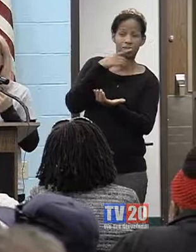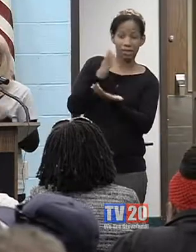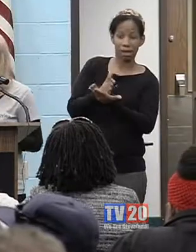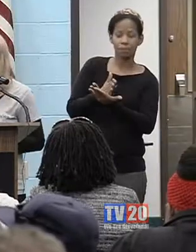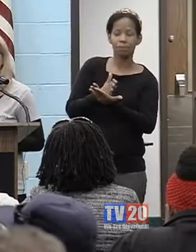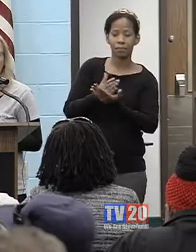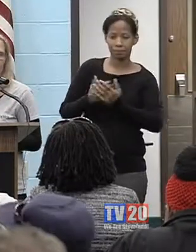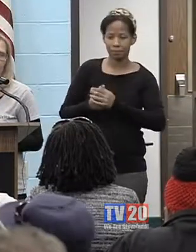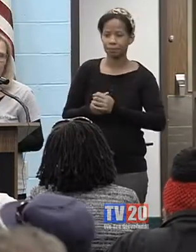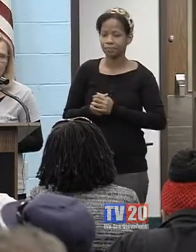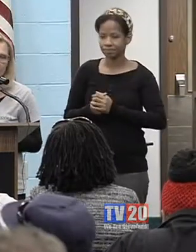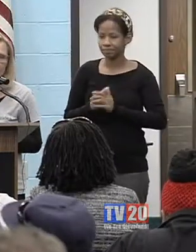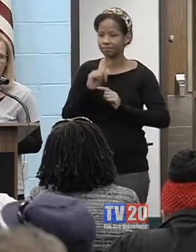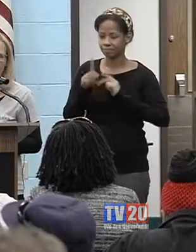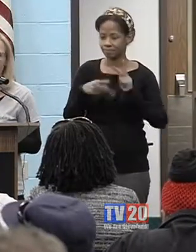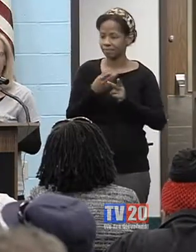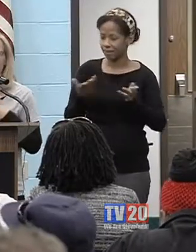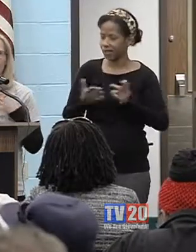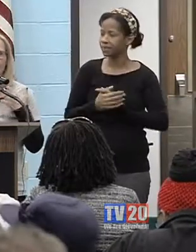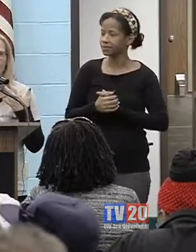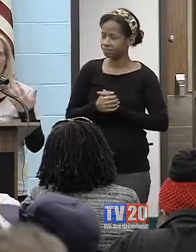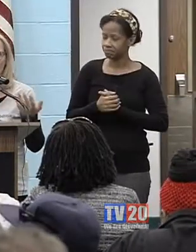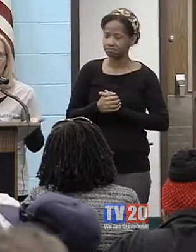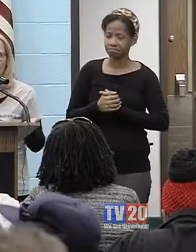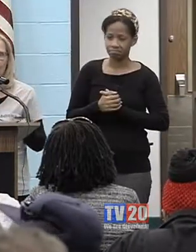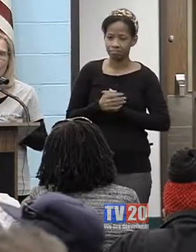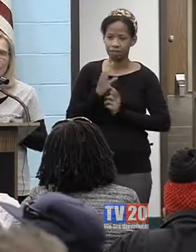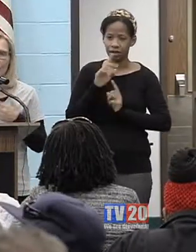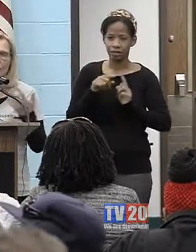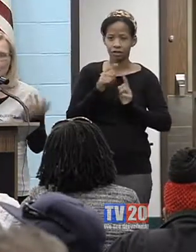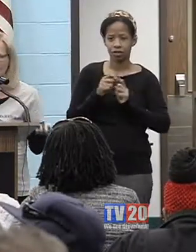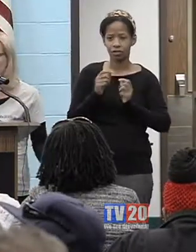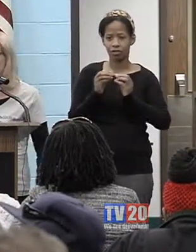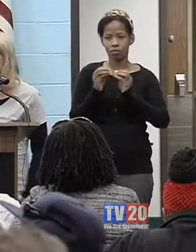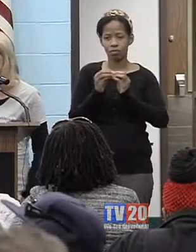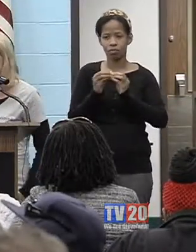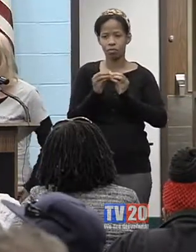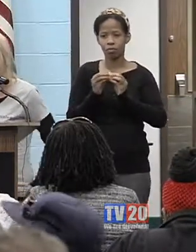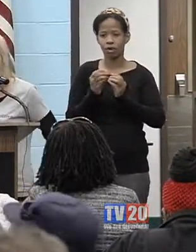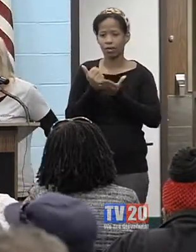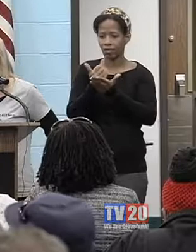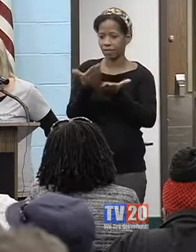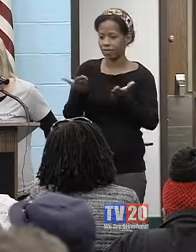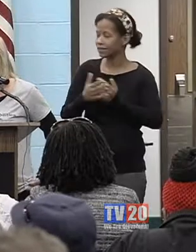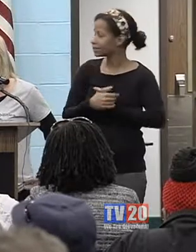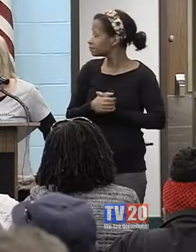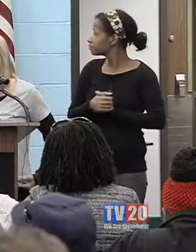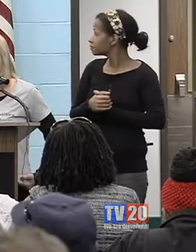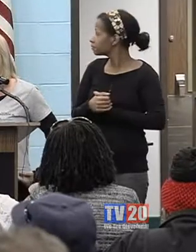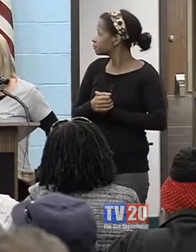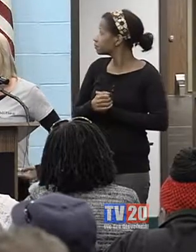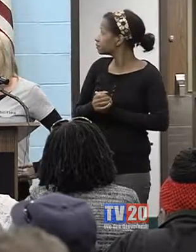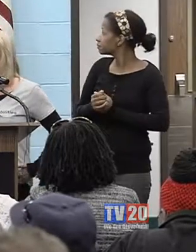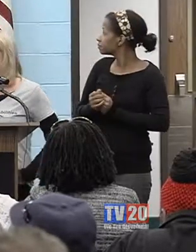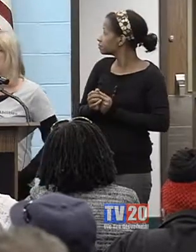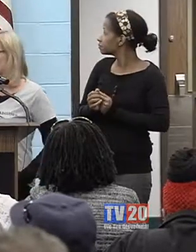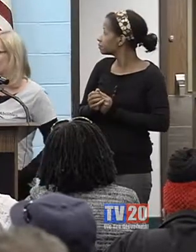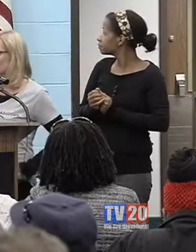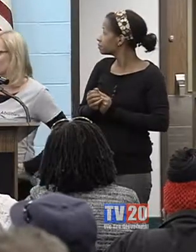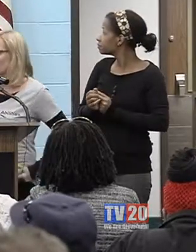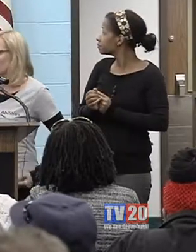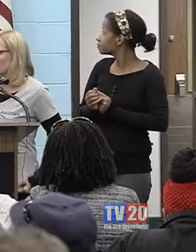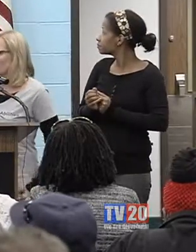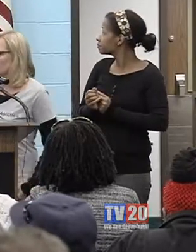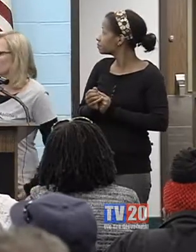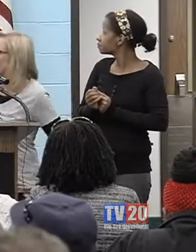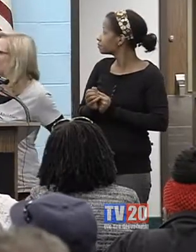and all those different types of things. Things that will talk to you and give you audible cues. So there's some more, and I was